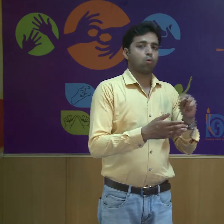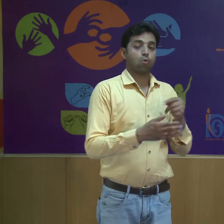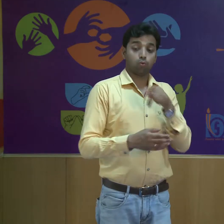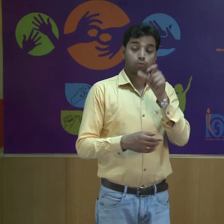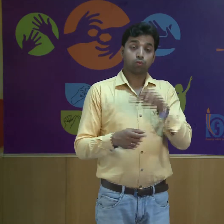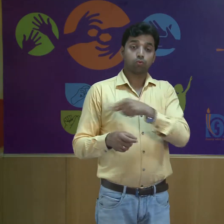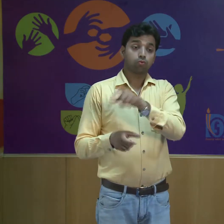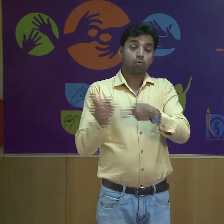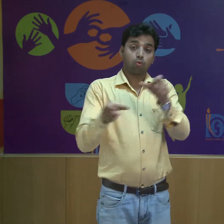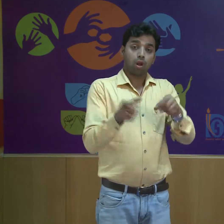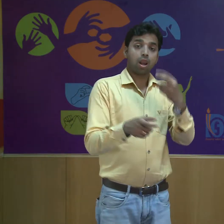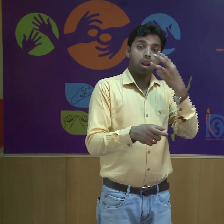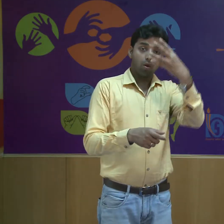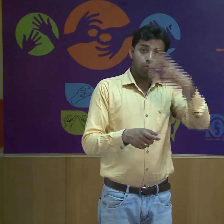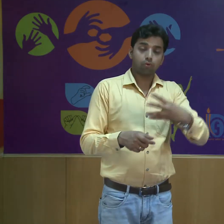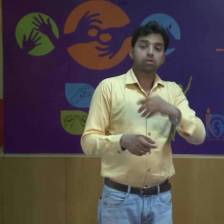do any other work.